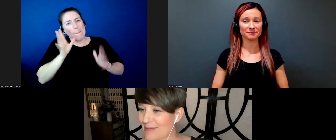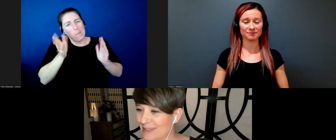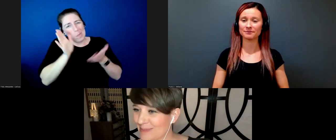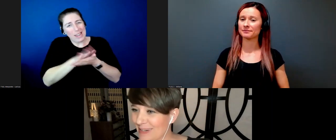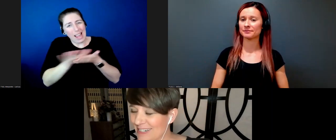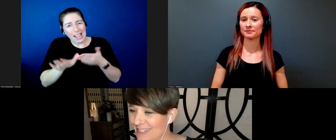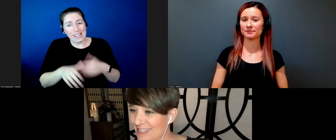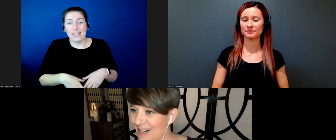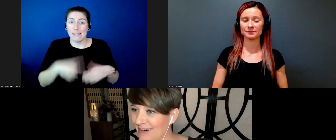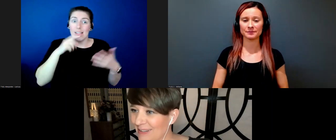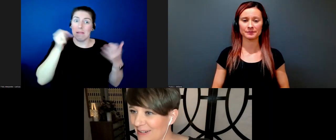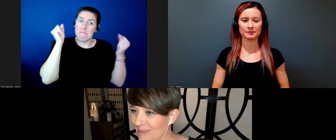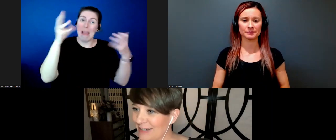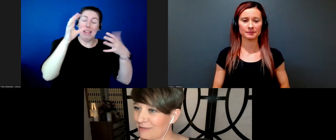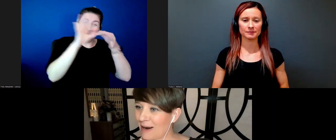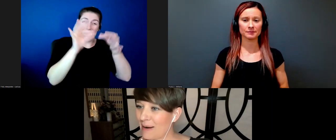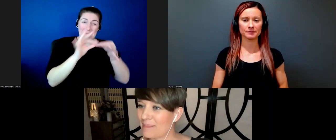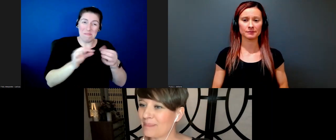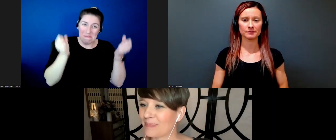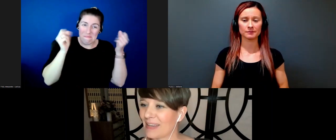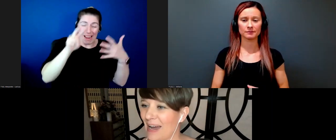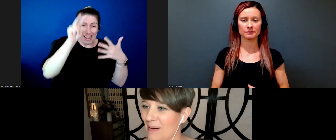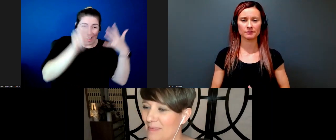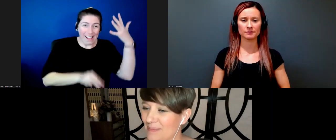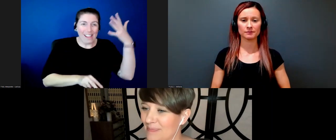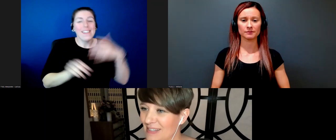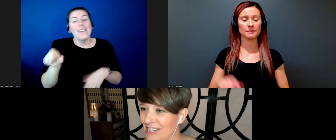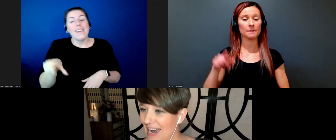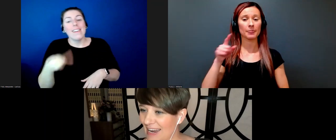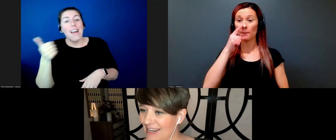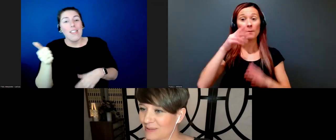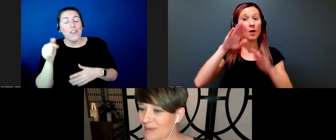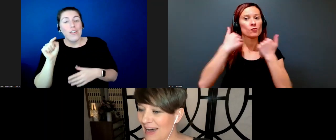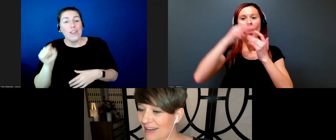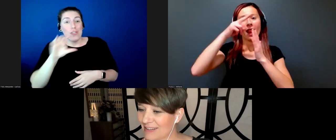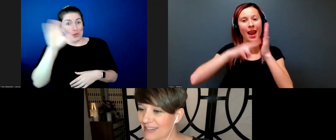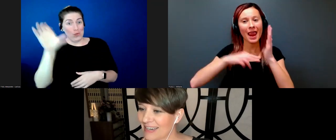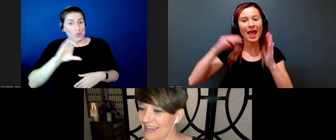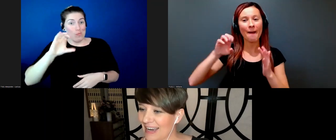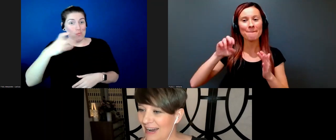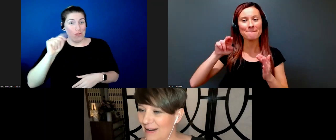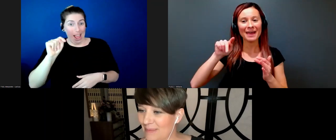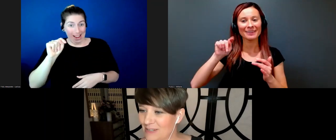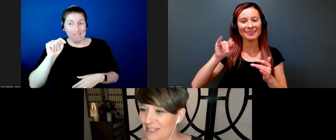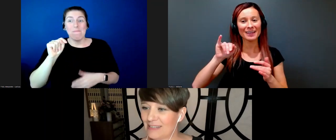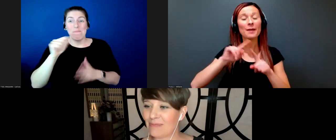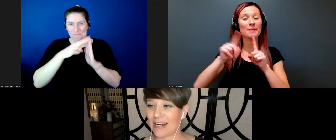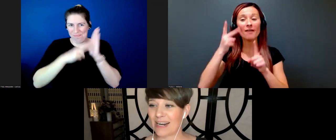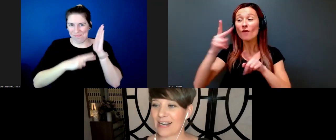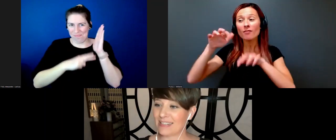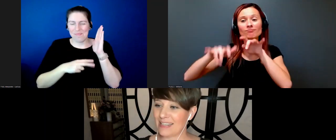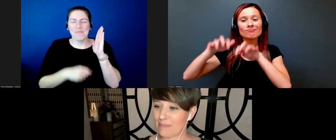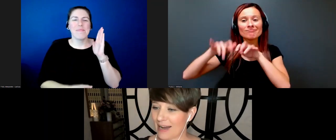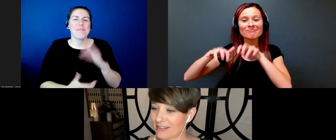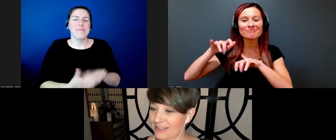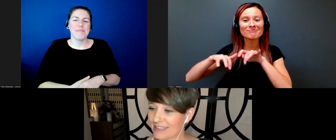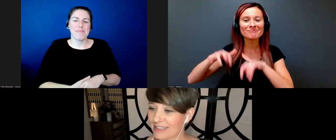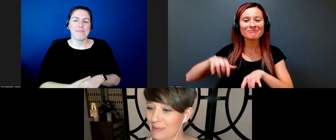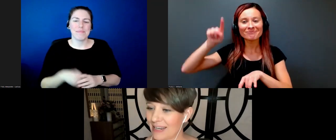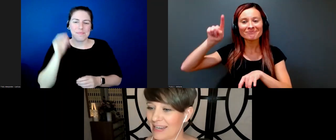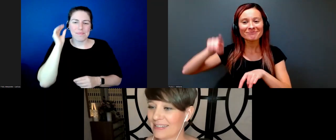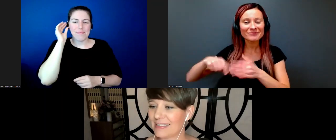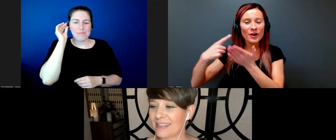out. I will also want to just share a little bit from the chat as well. Just recognizing the impact